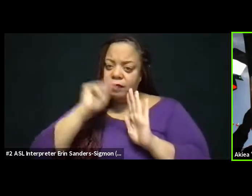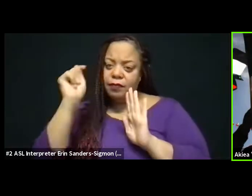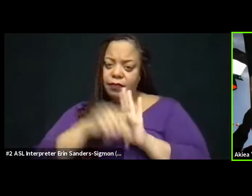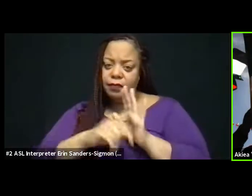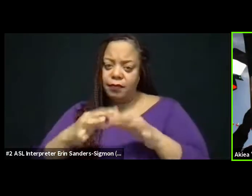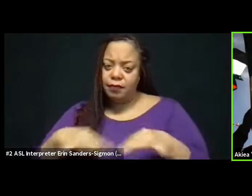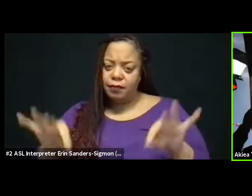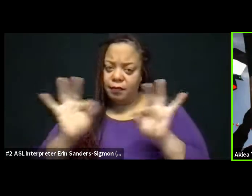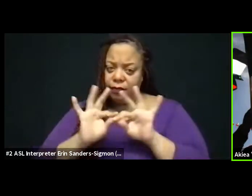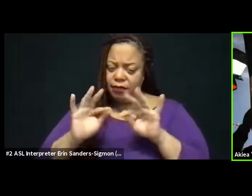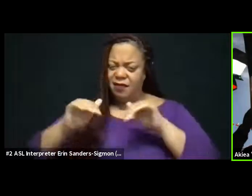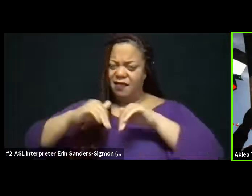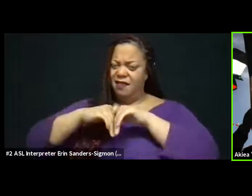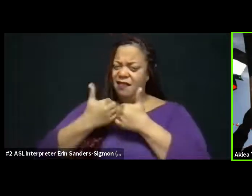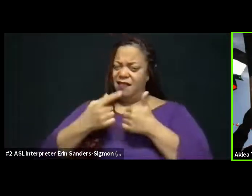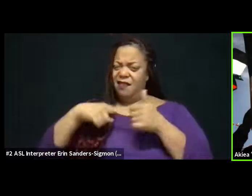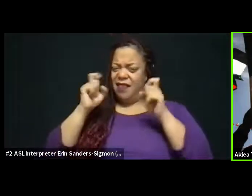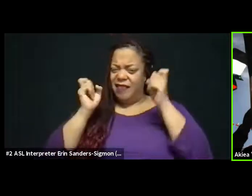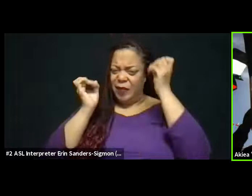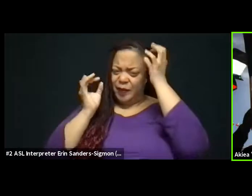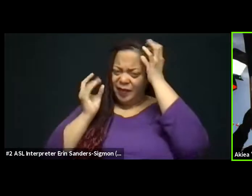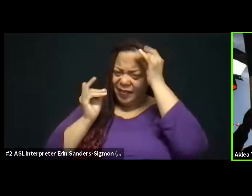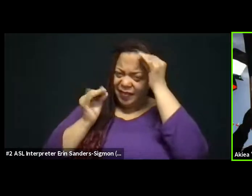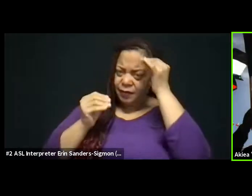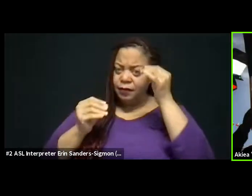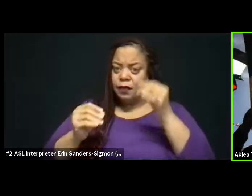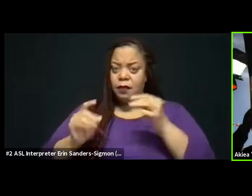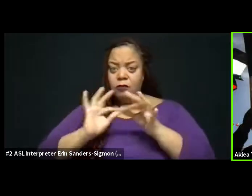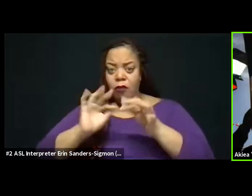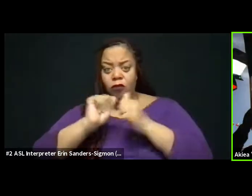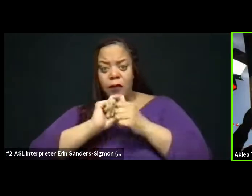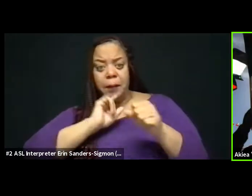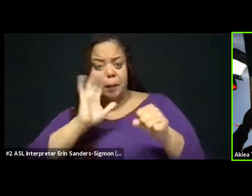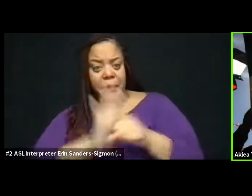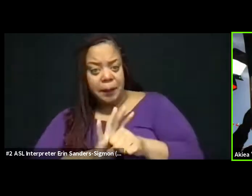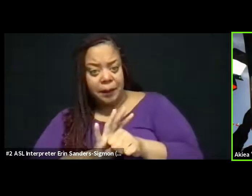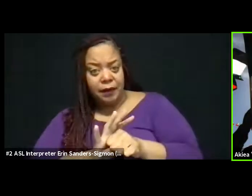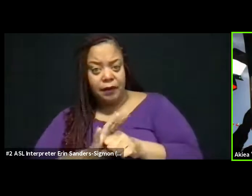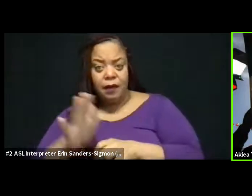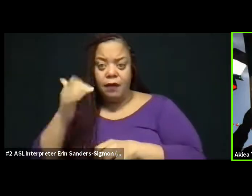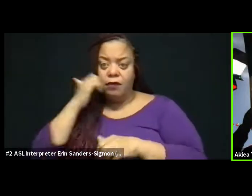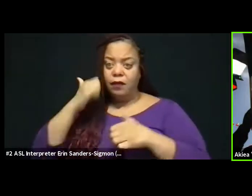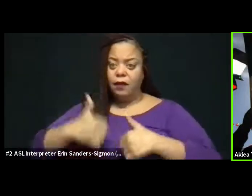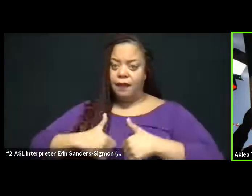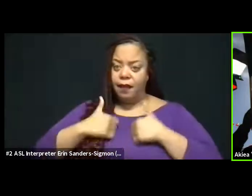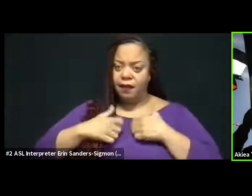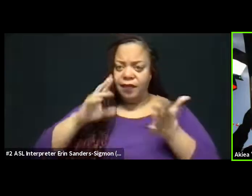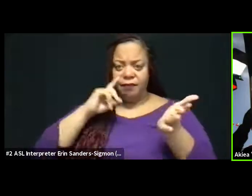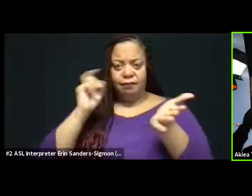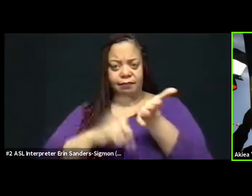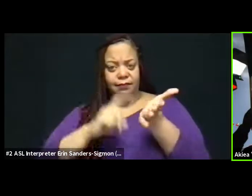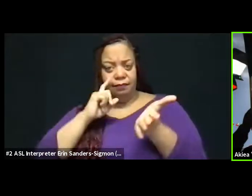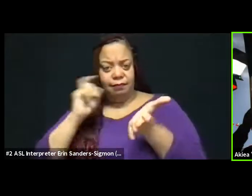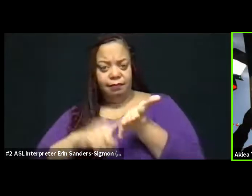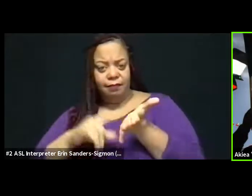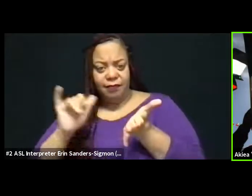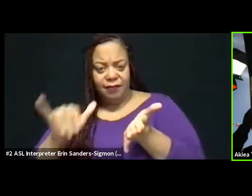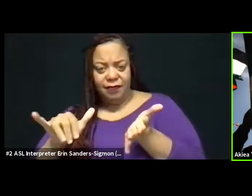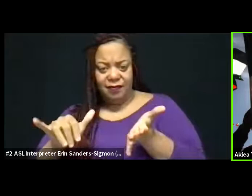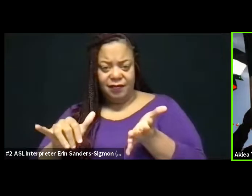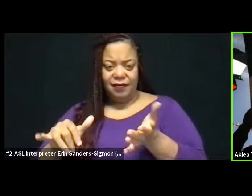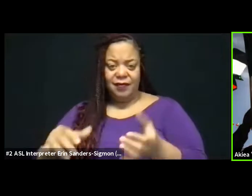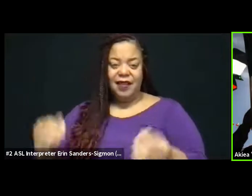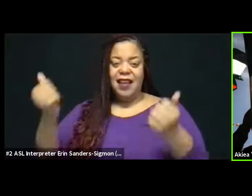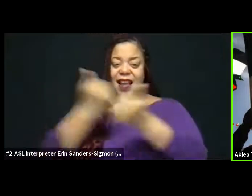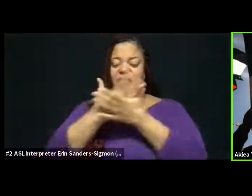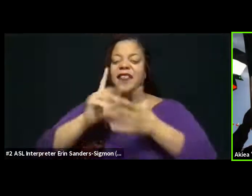in our everyday lives, right? As a life praxis, we have to acknowledge that everything is deep. Everything is